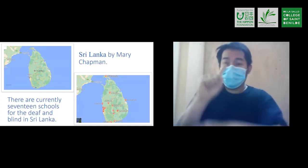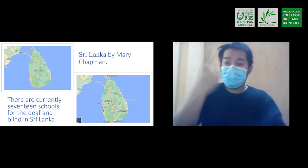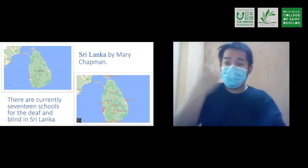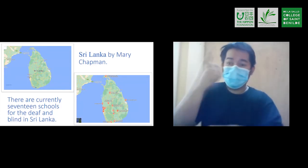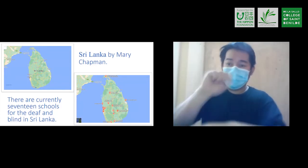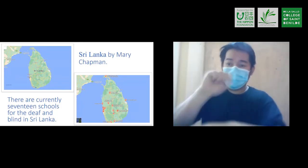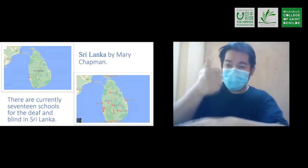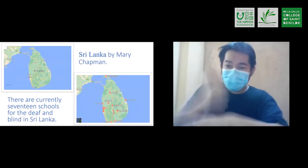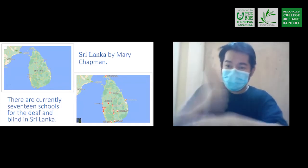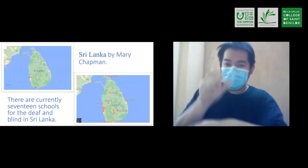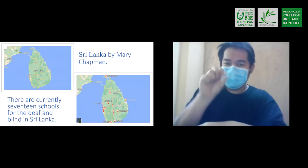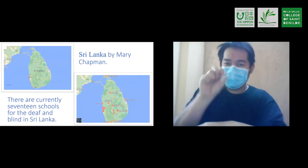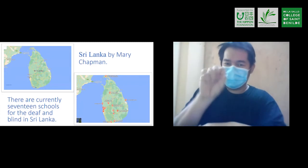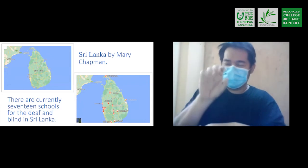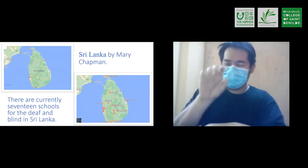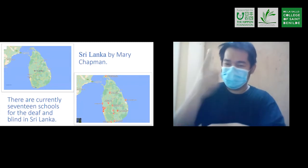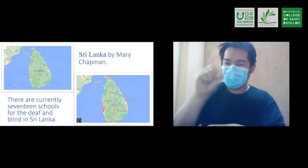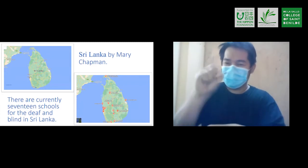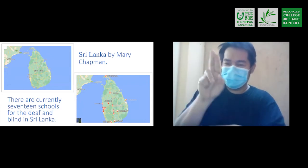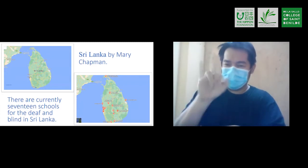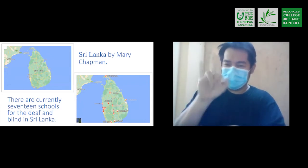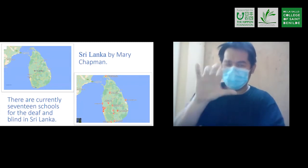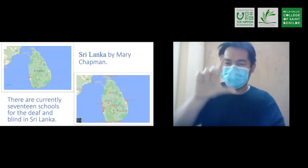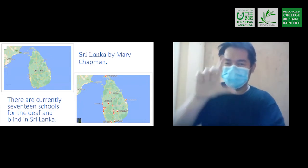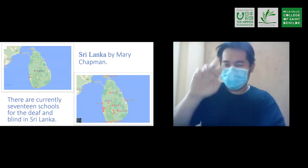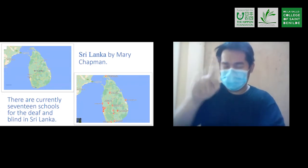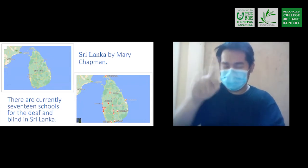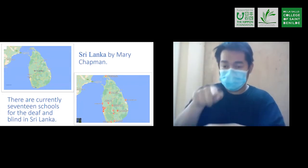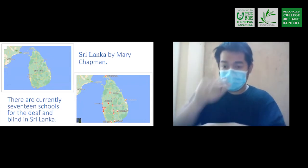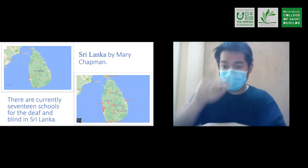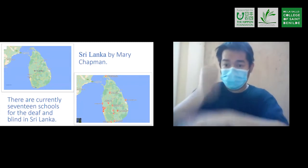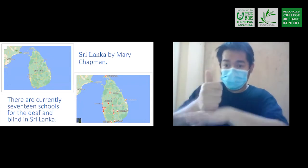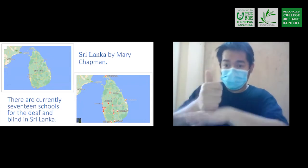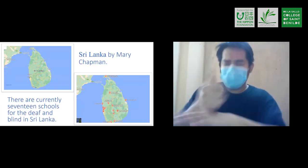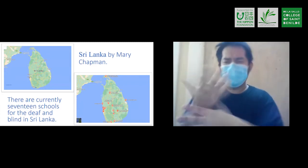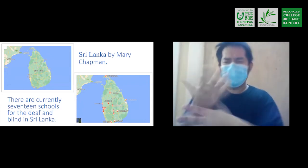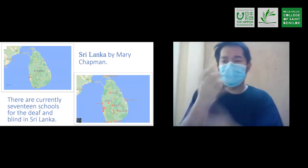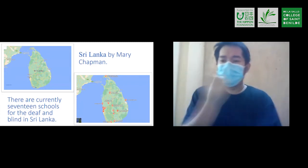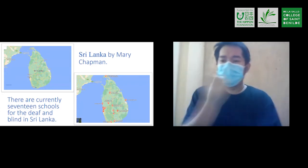set up the first school in Sri Lanka,